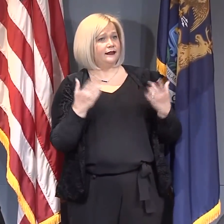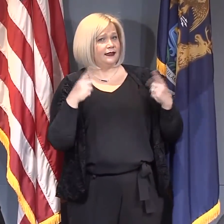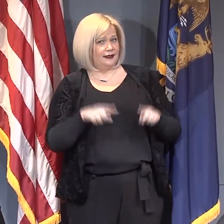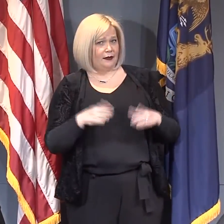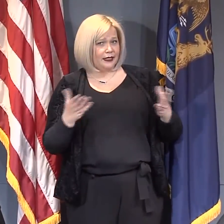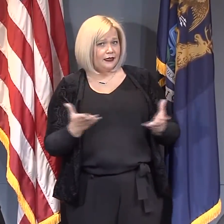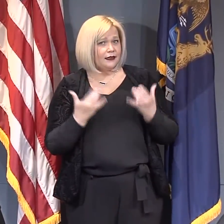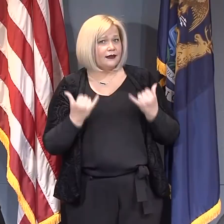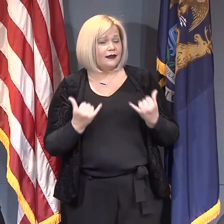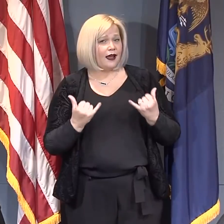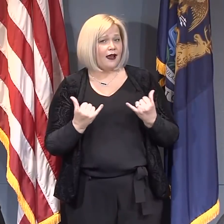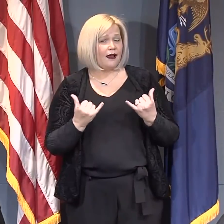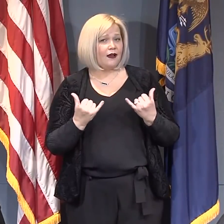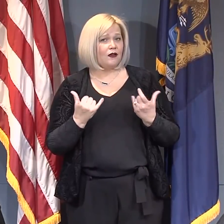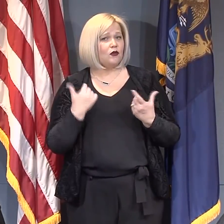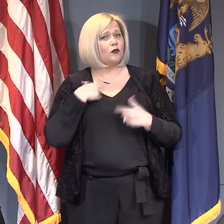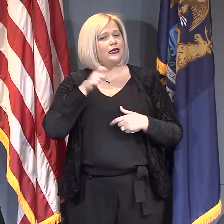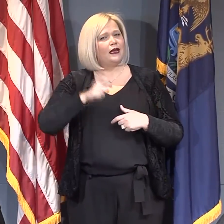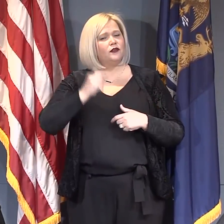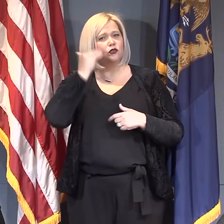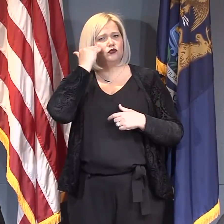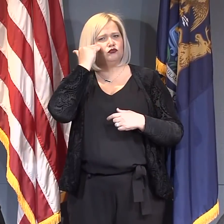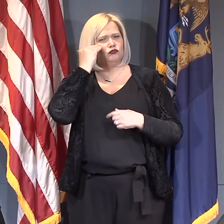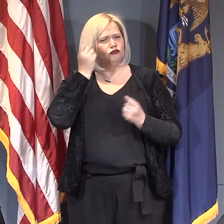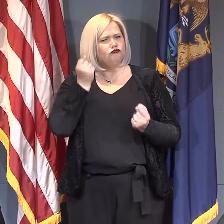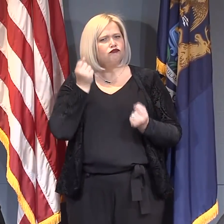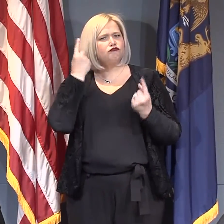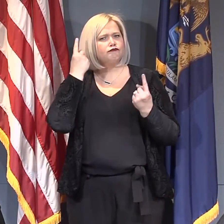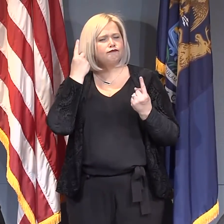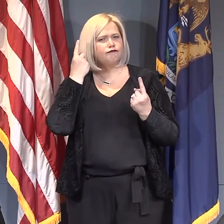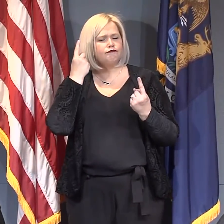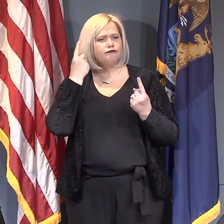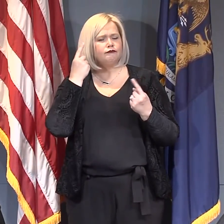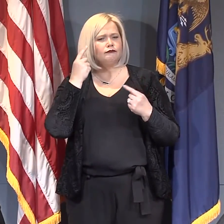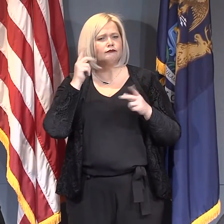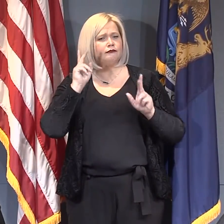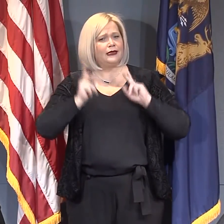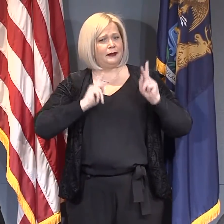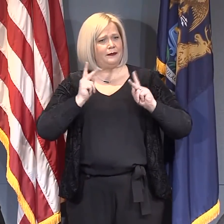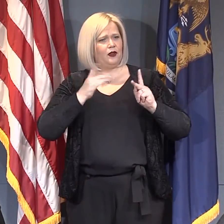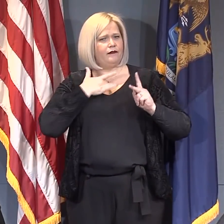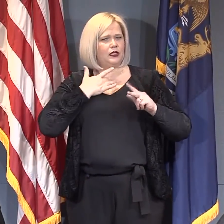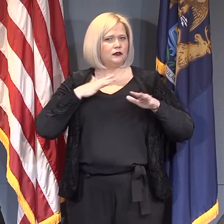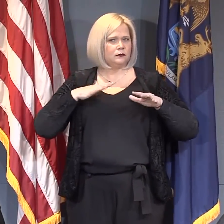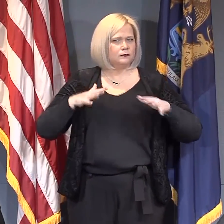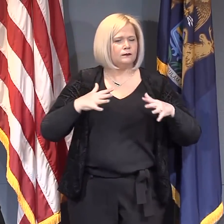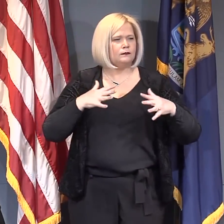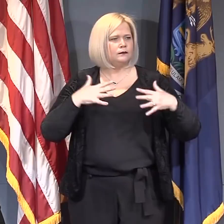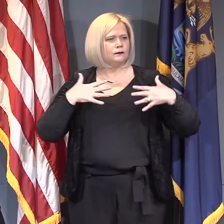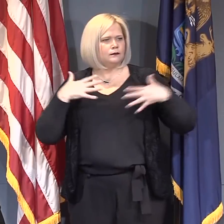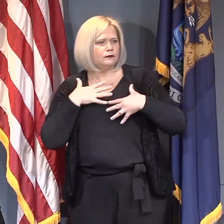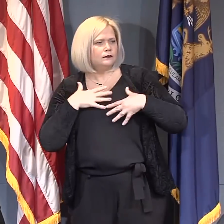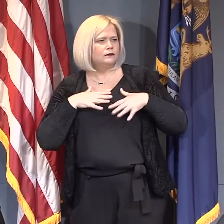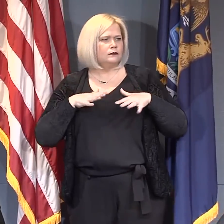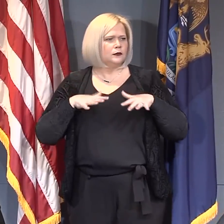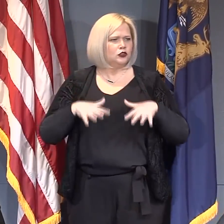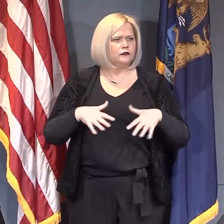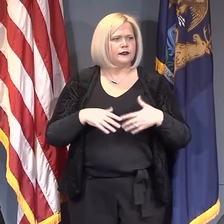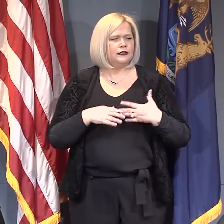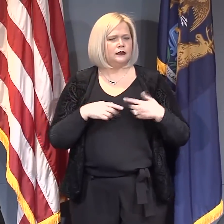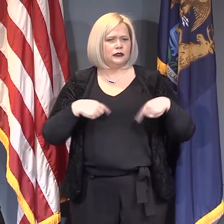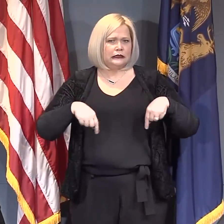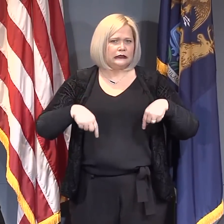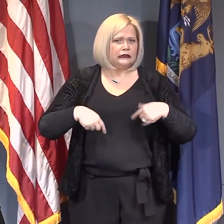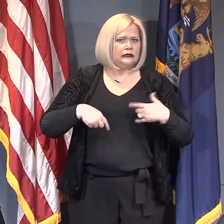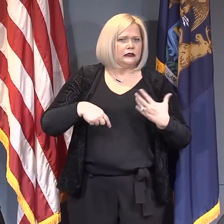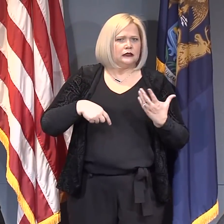right now is to acknowledge that people are feeling very anxious. People are worried